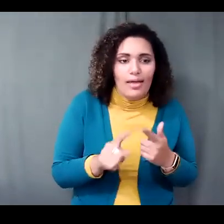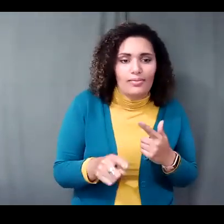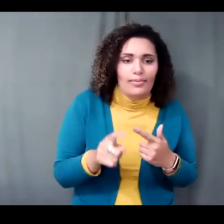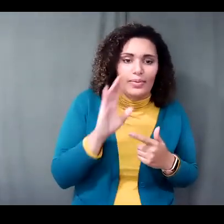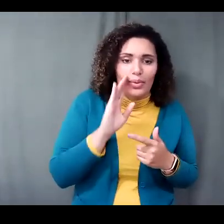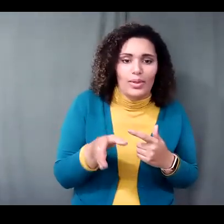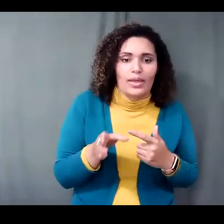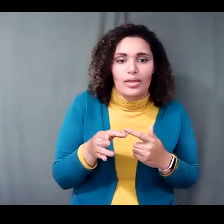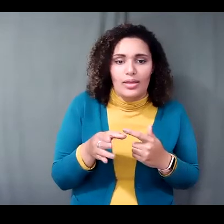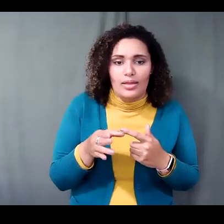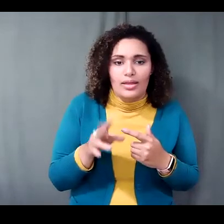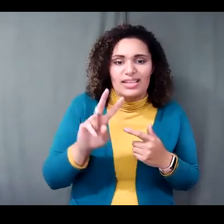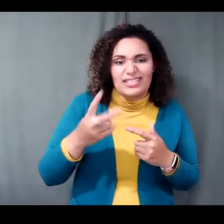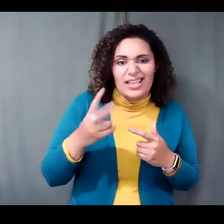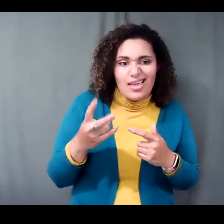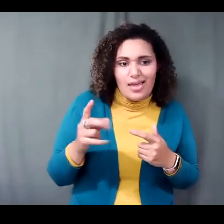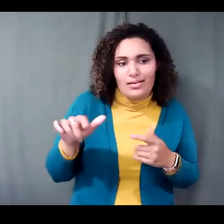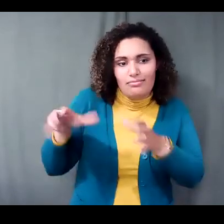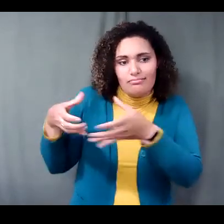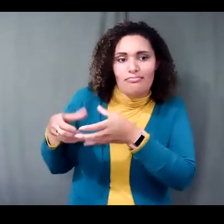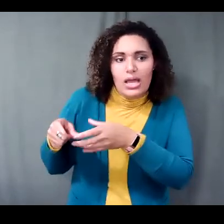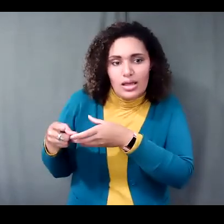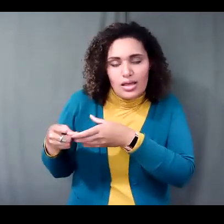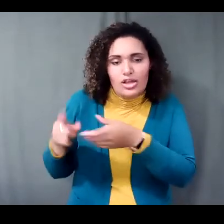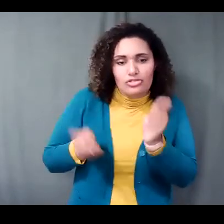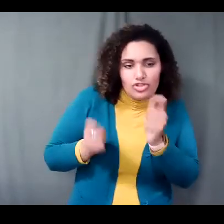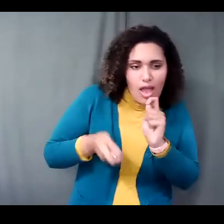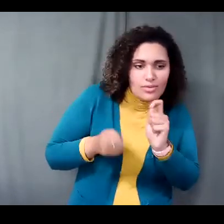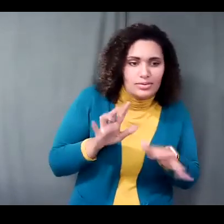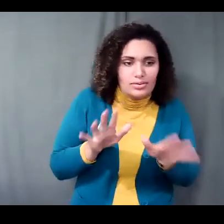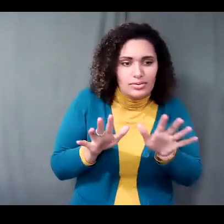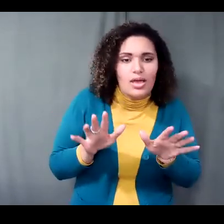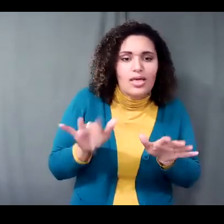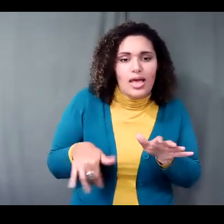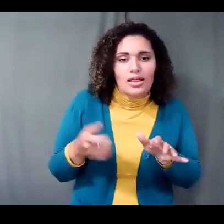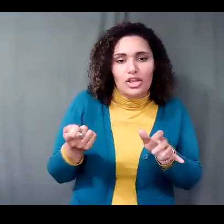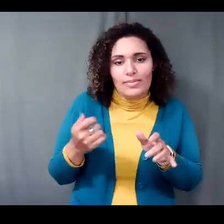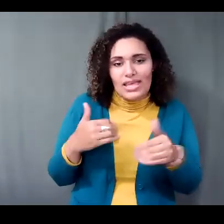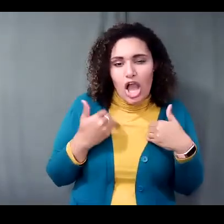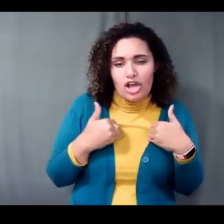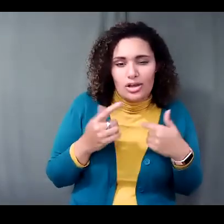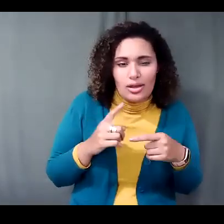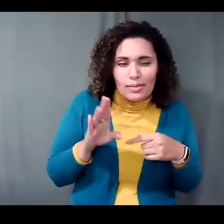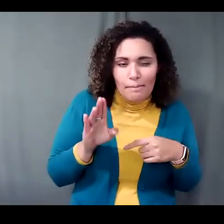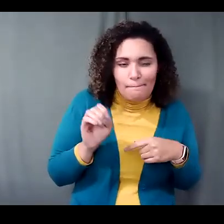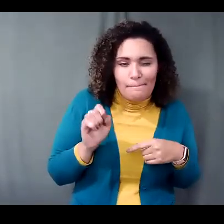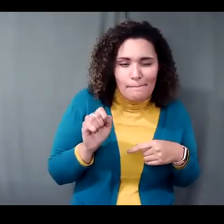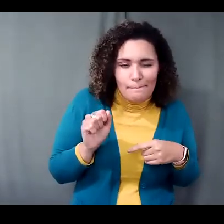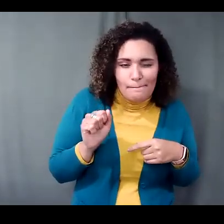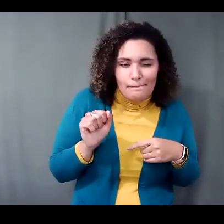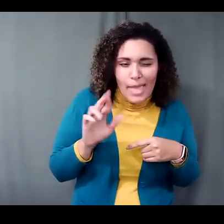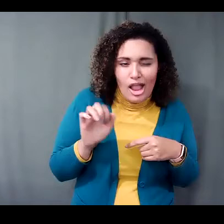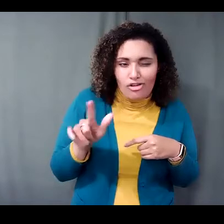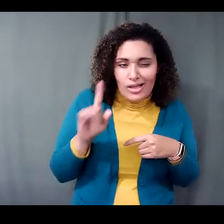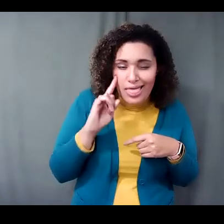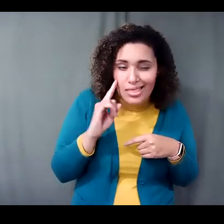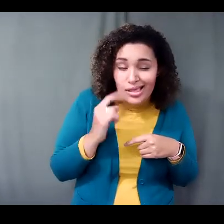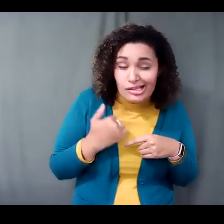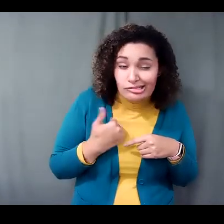we take a little bit out and bottle it, and then we'll add a little bit back to it. So it's, we've never bottled all of